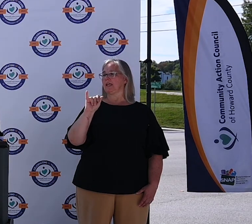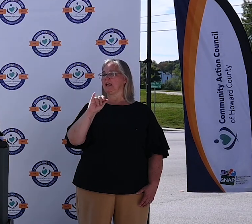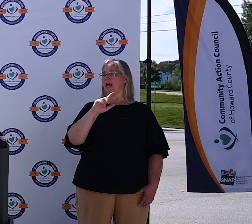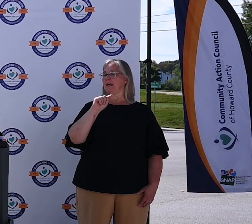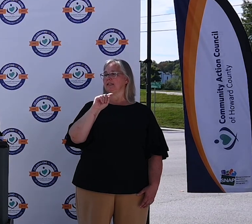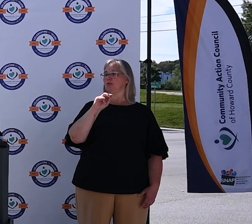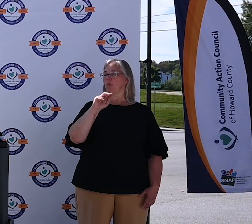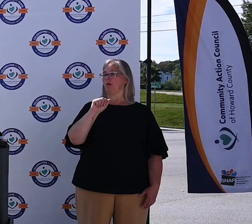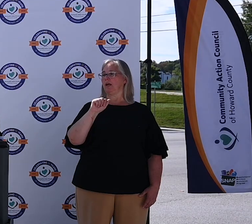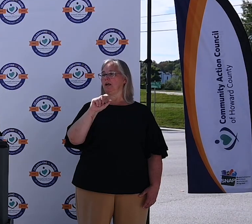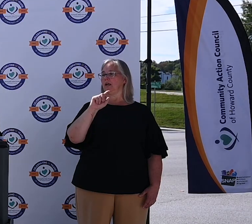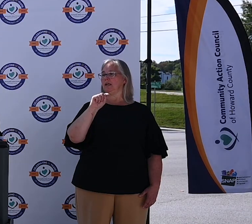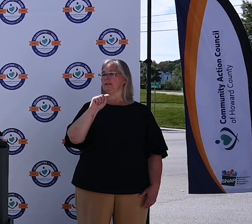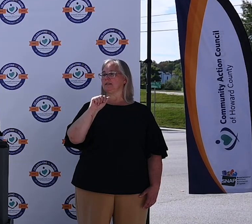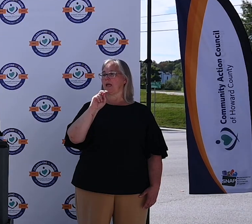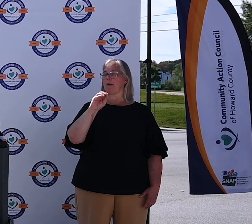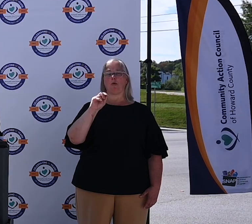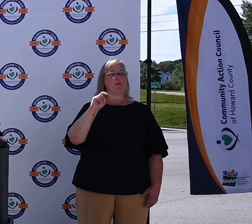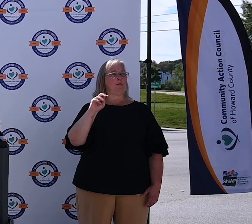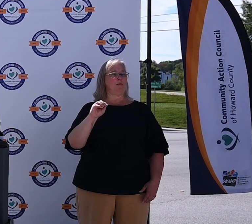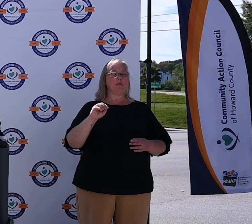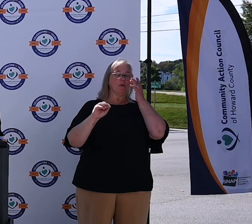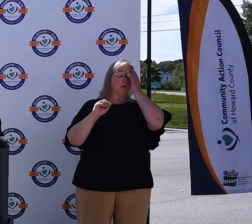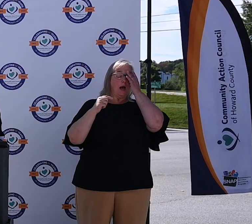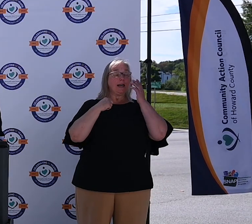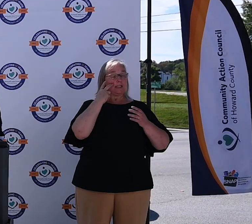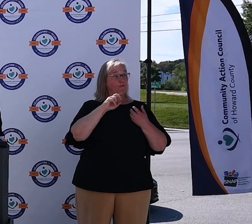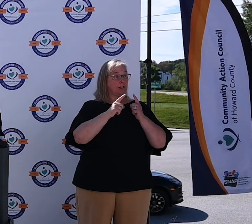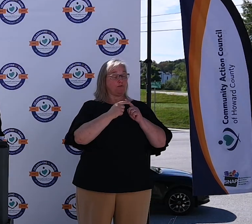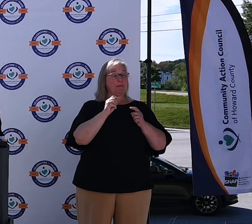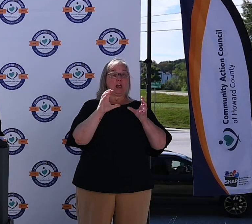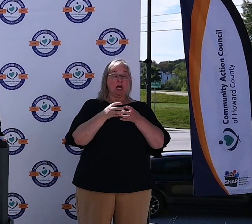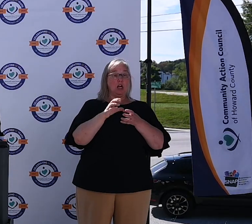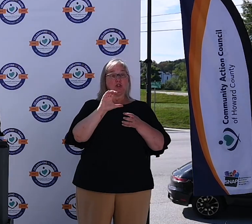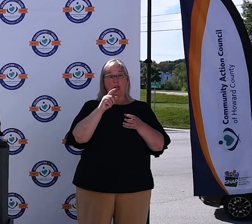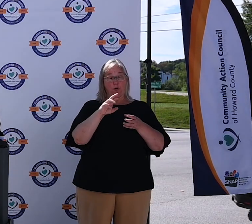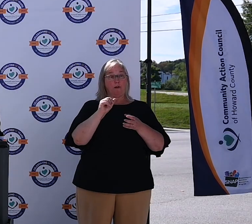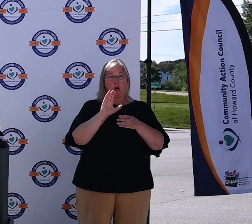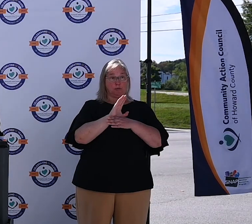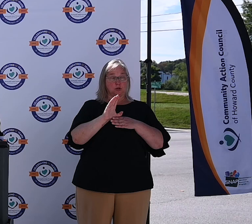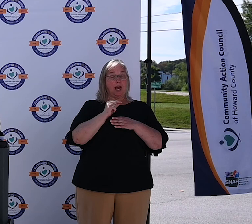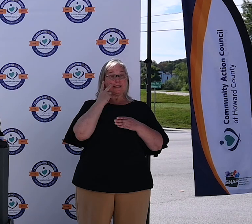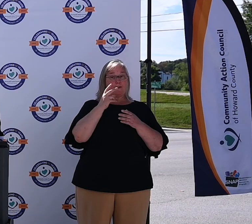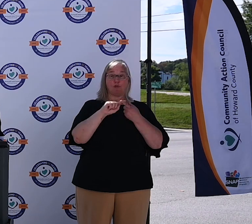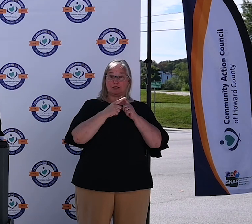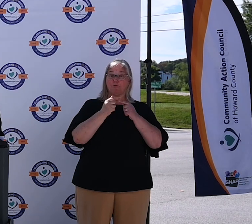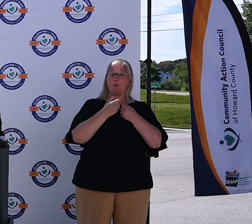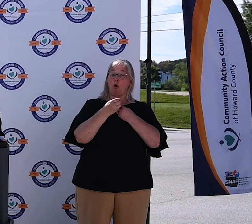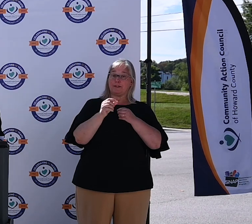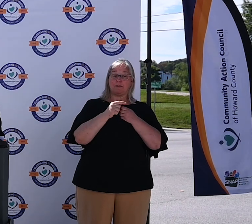shout out to our community partners. I see our friends from the Chamber of Commerce. I see our friends from Office of Children and